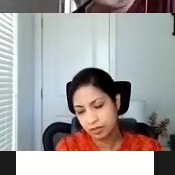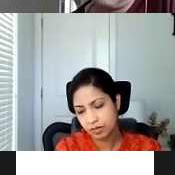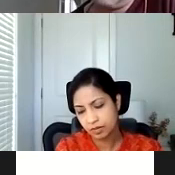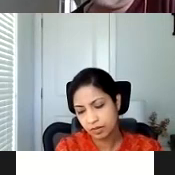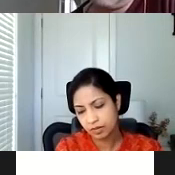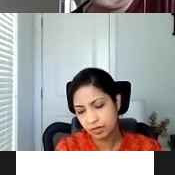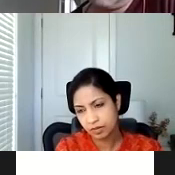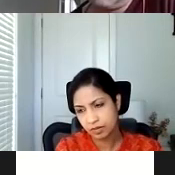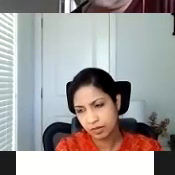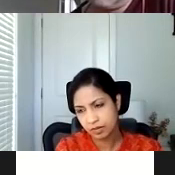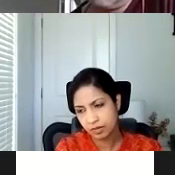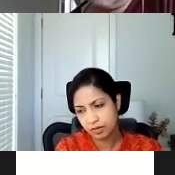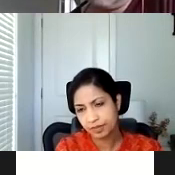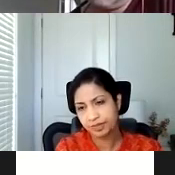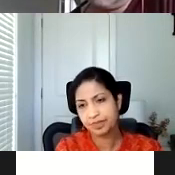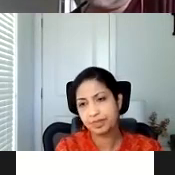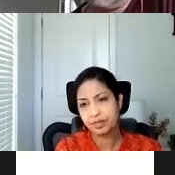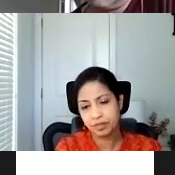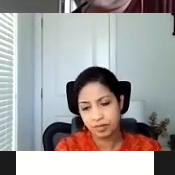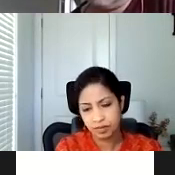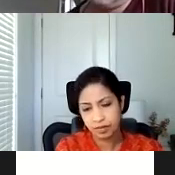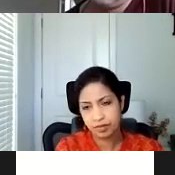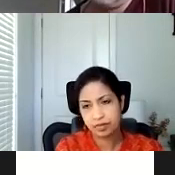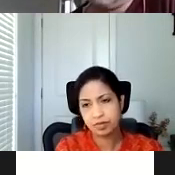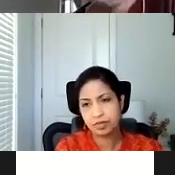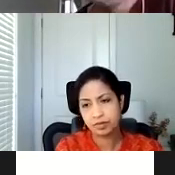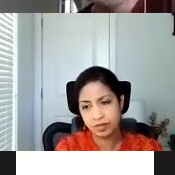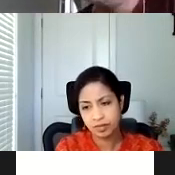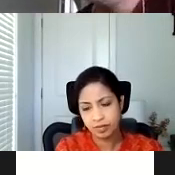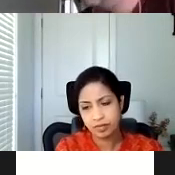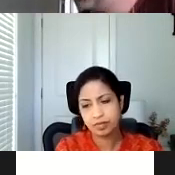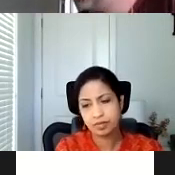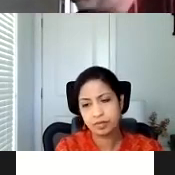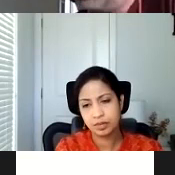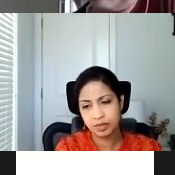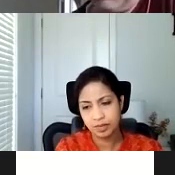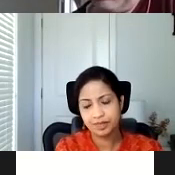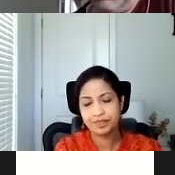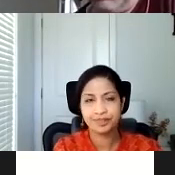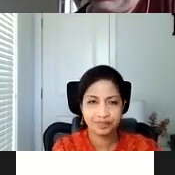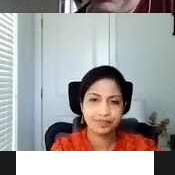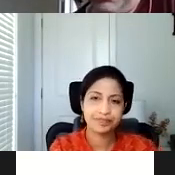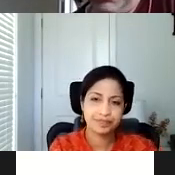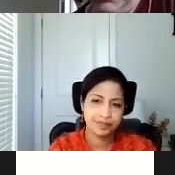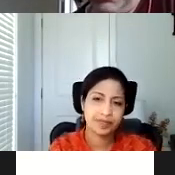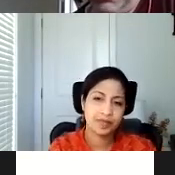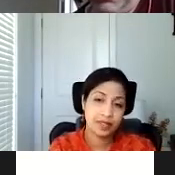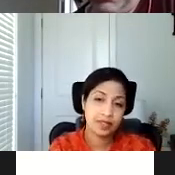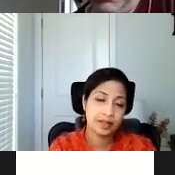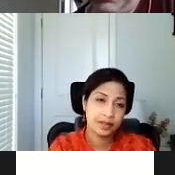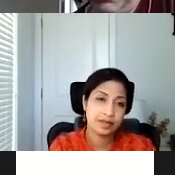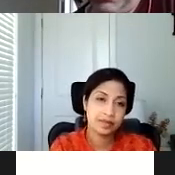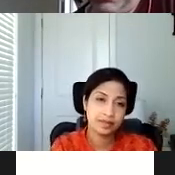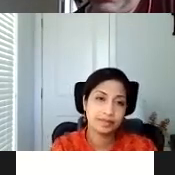disabilities were still out of school. DT already mentioned this, so it did not necessarily reach them. They were not considered to